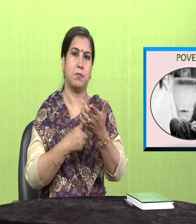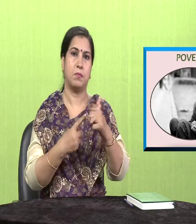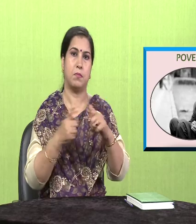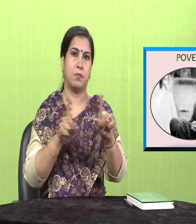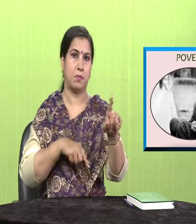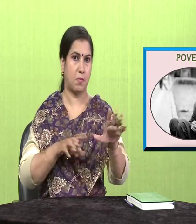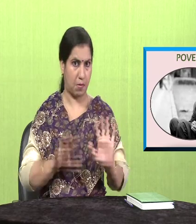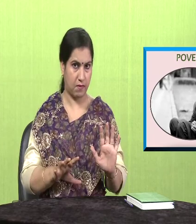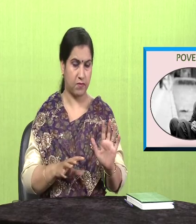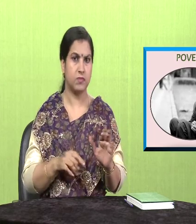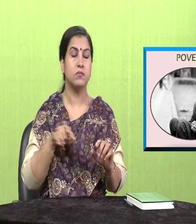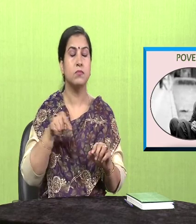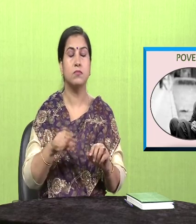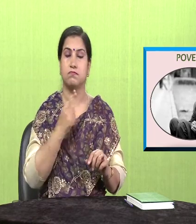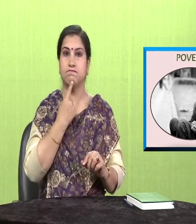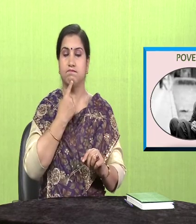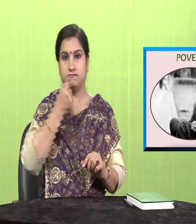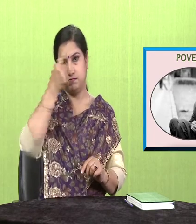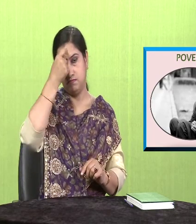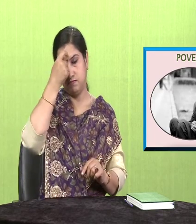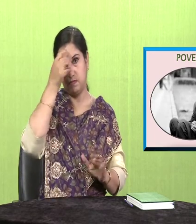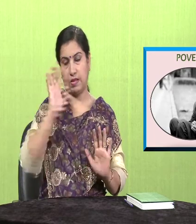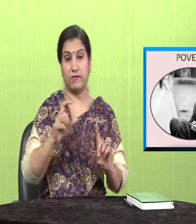Poverty is a serious problem to democracy.